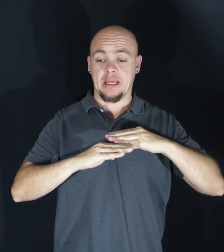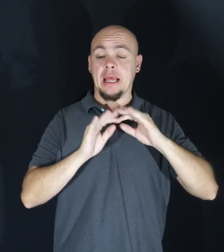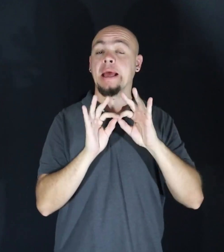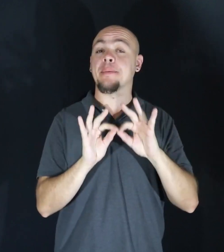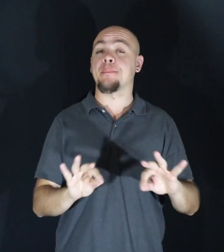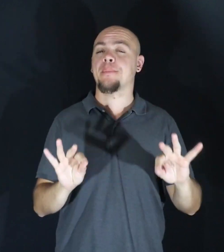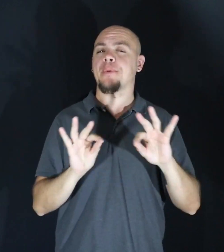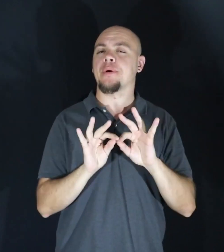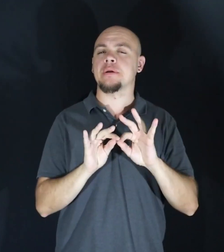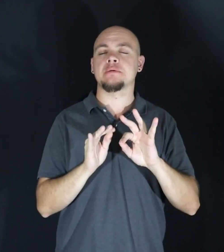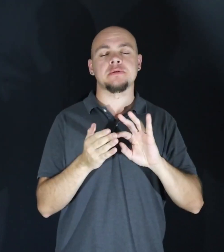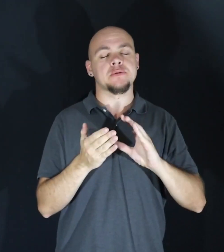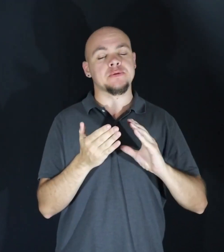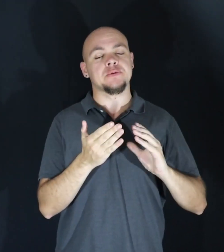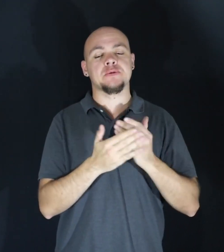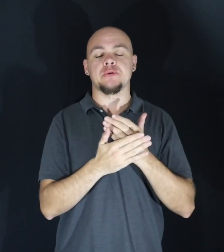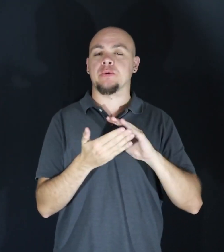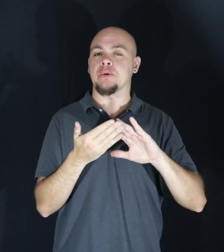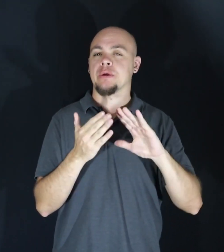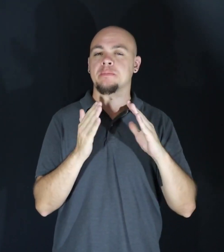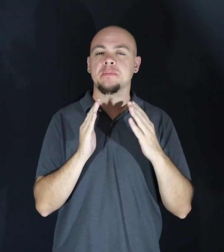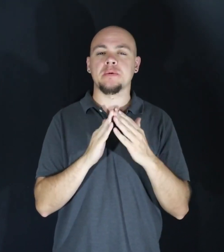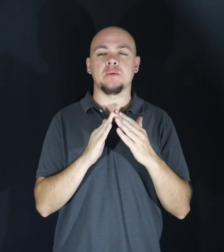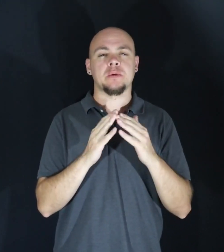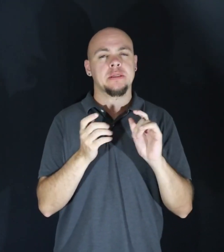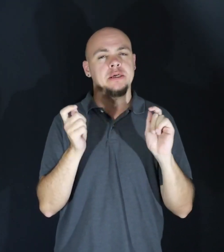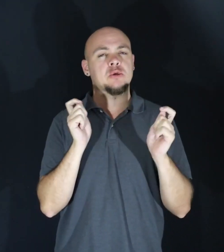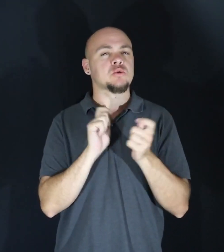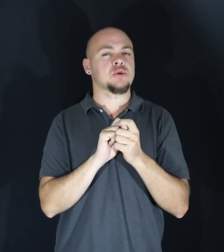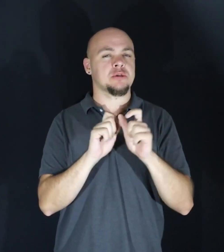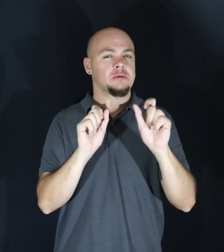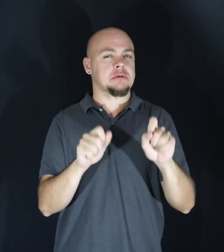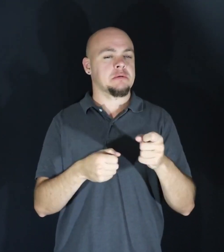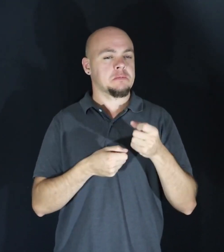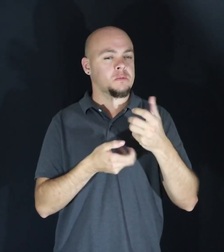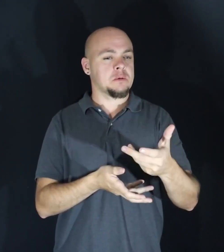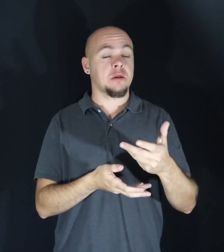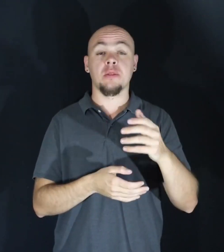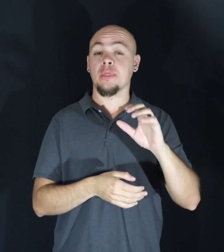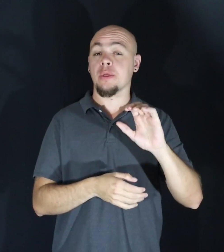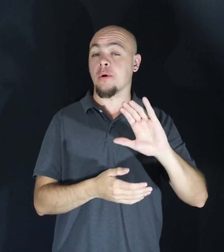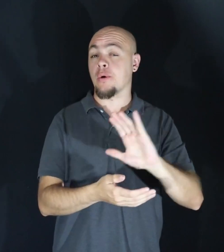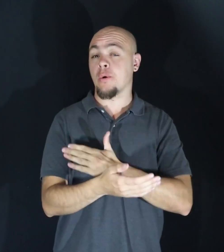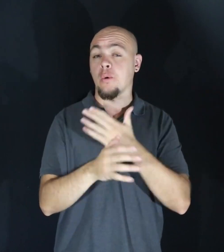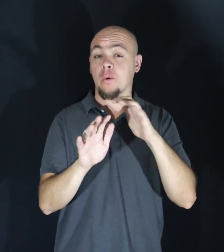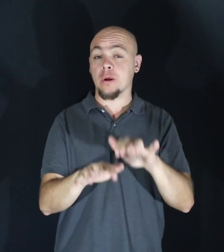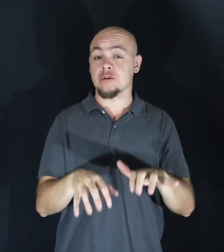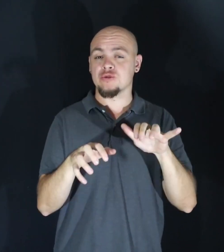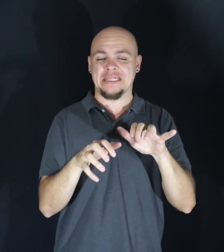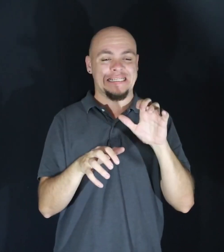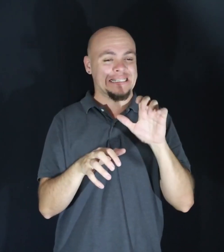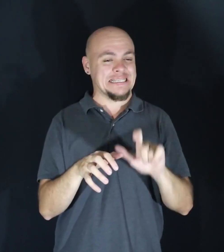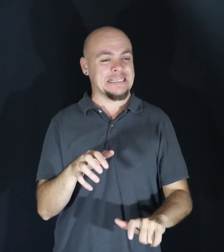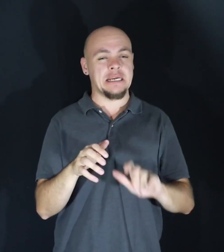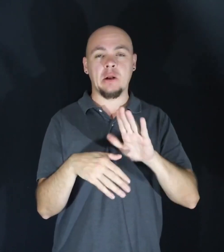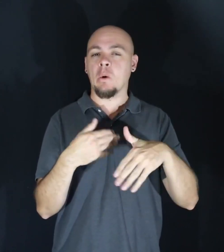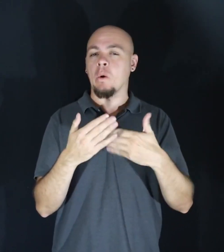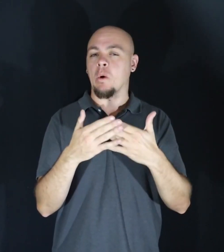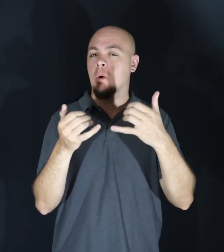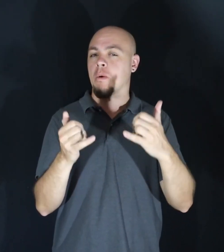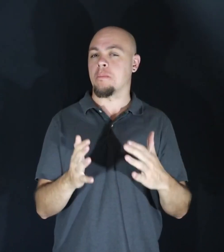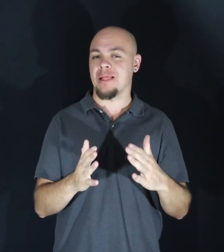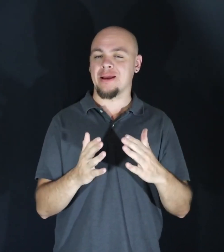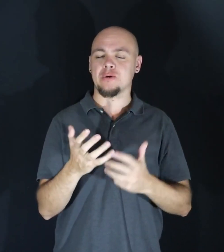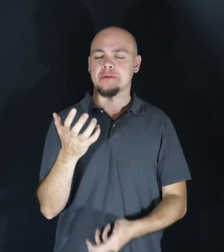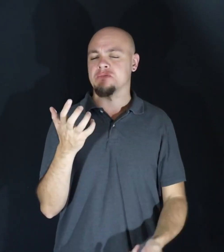create meaningful community and change. The orchestra needs all of its players